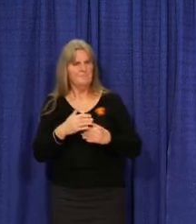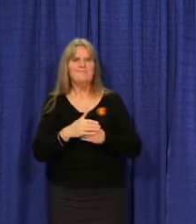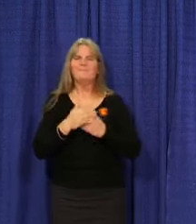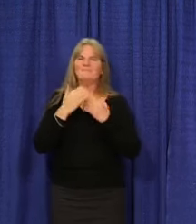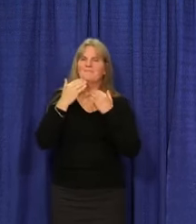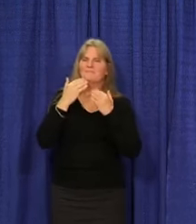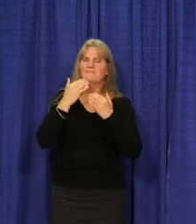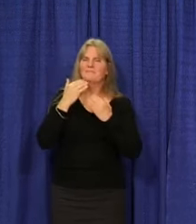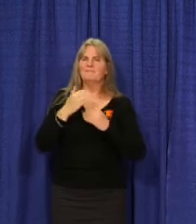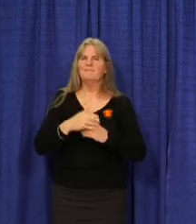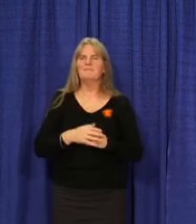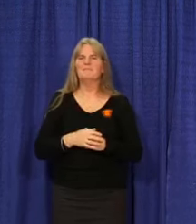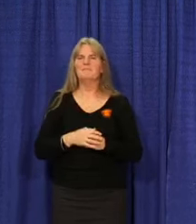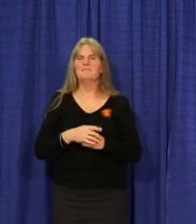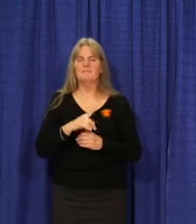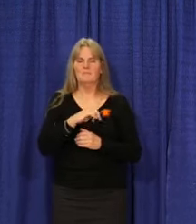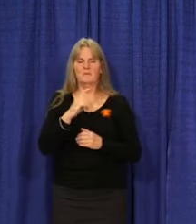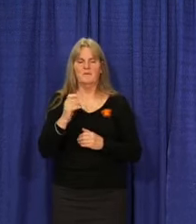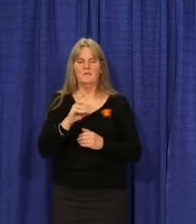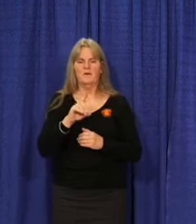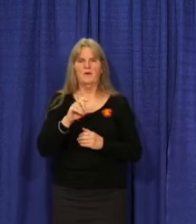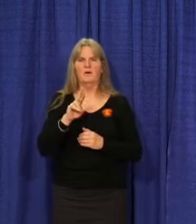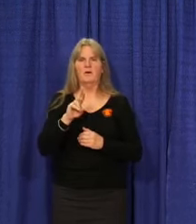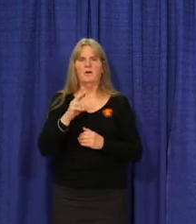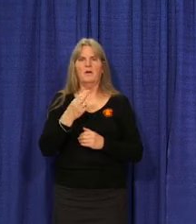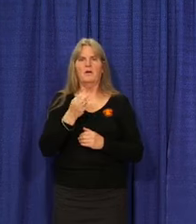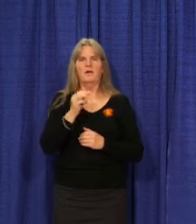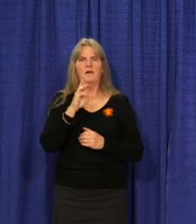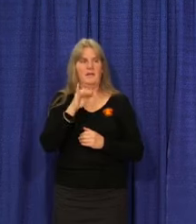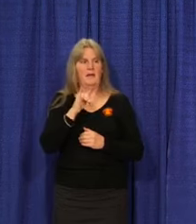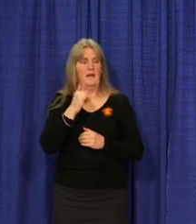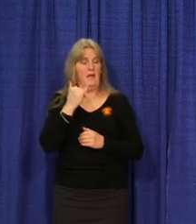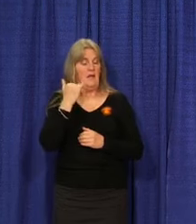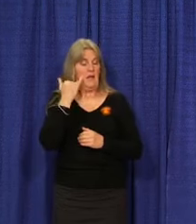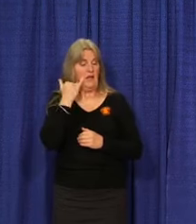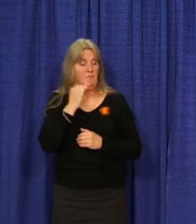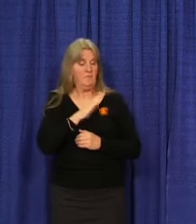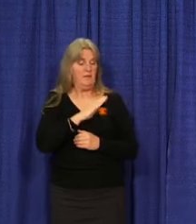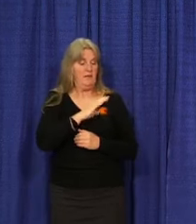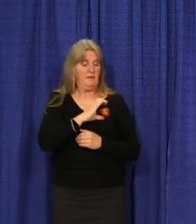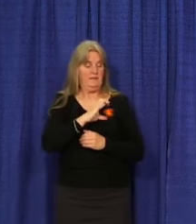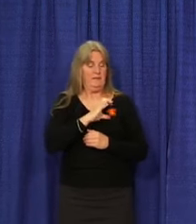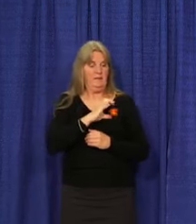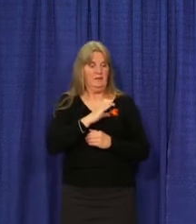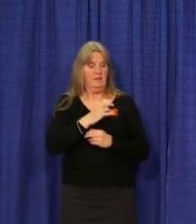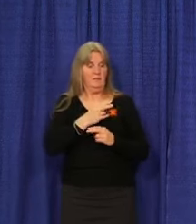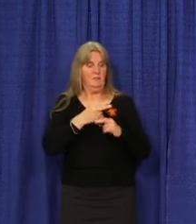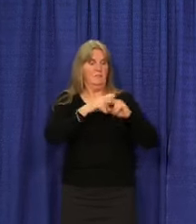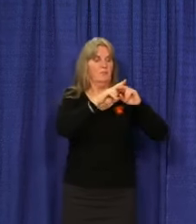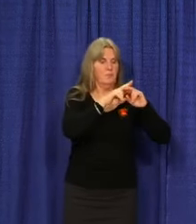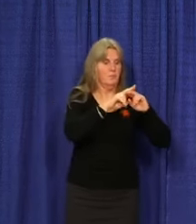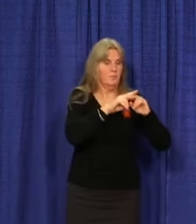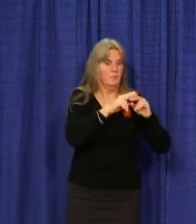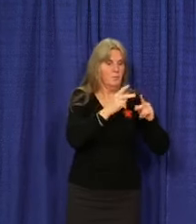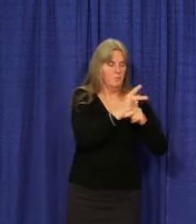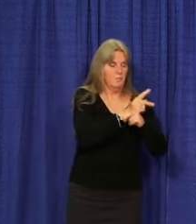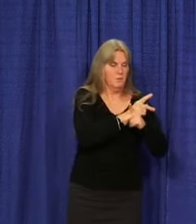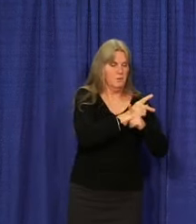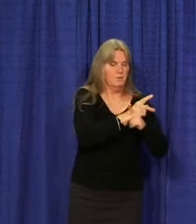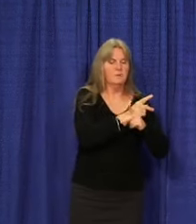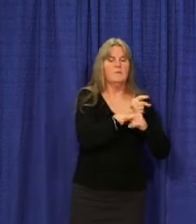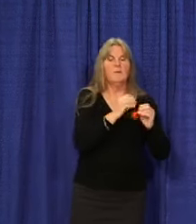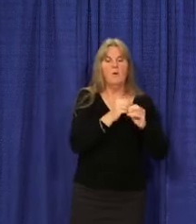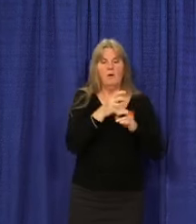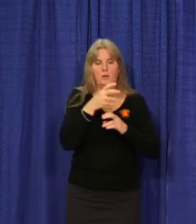Thank you. It's a question for Dr. Hanley. We mentioned if things get worse in BC or elsewhere, more restrictions could follow in